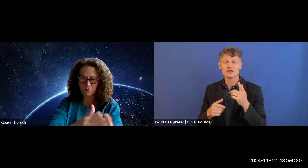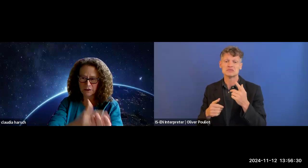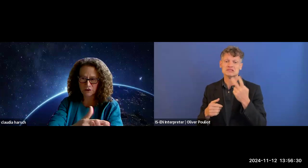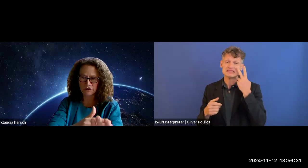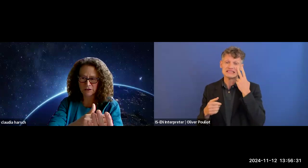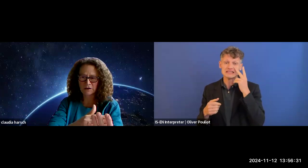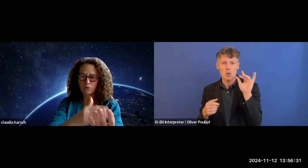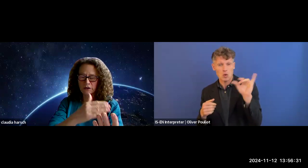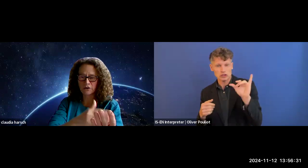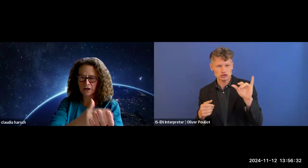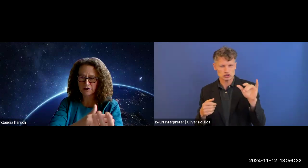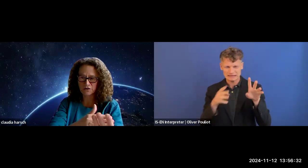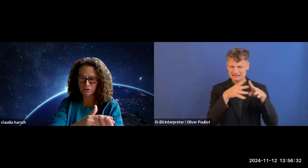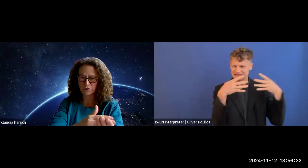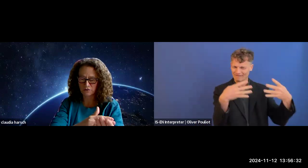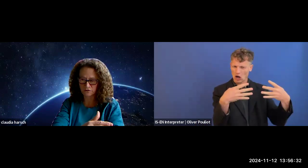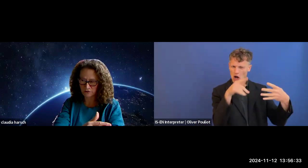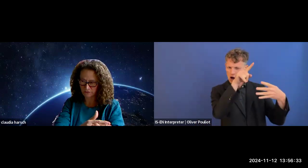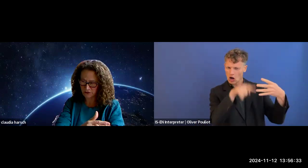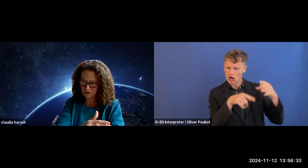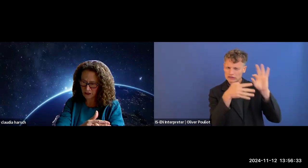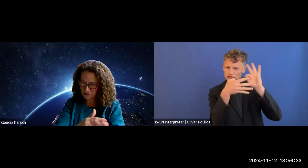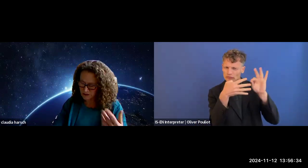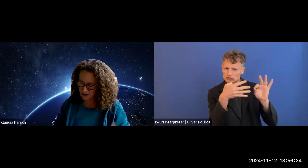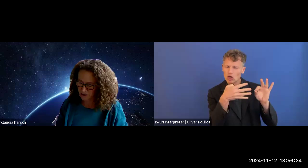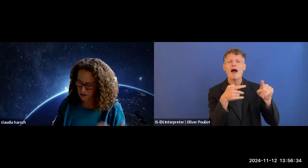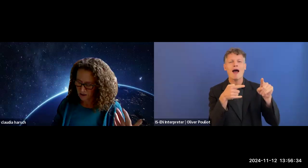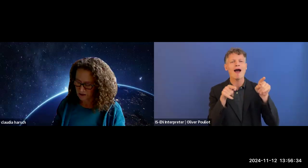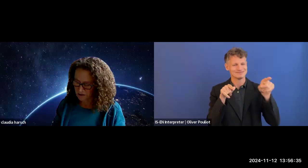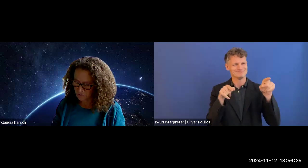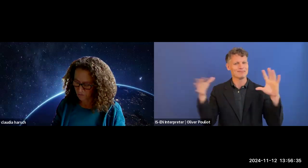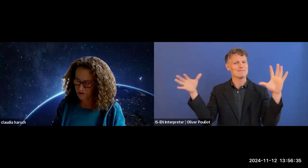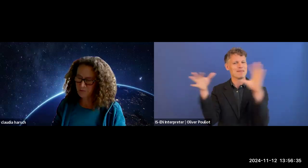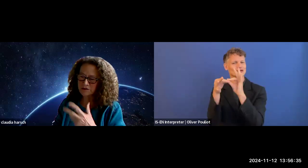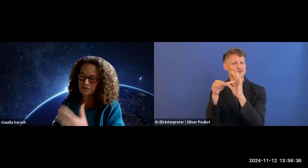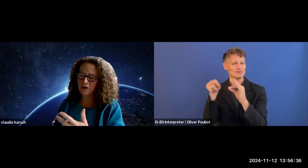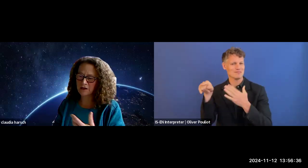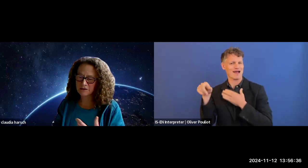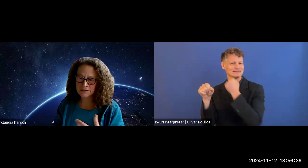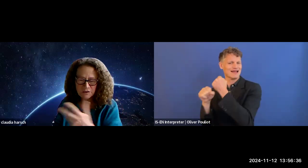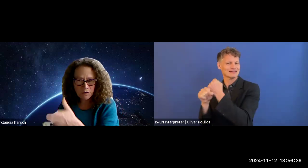descriptor best matches what a learner has to do in order to solve these tasks. And these